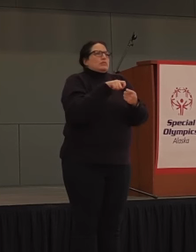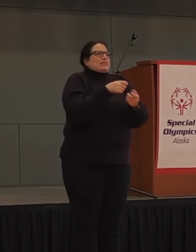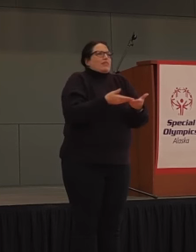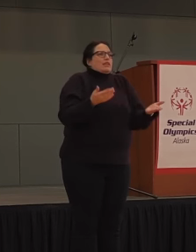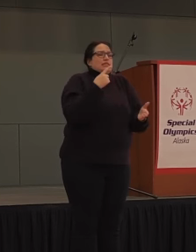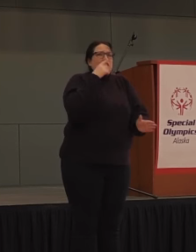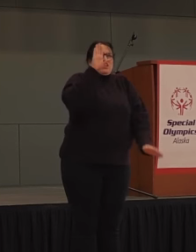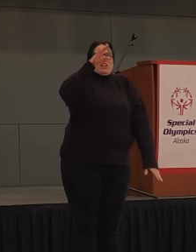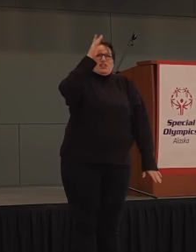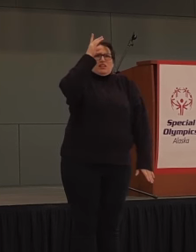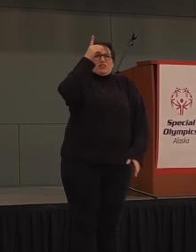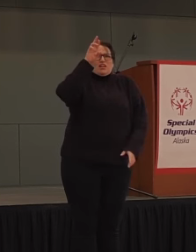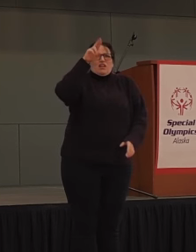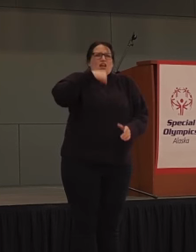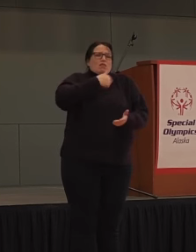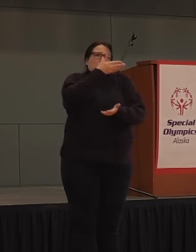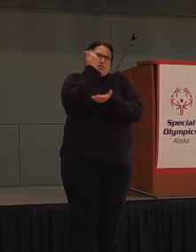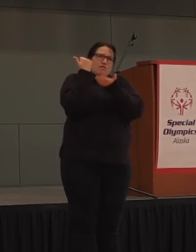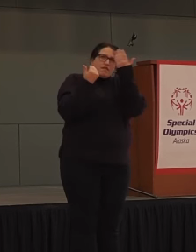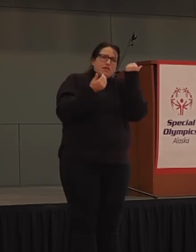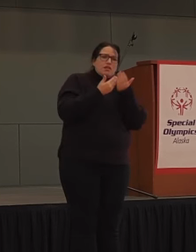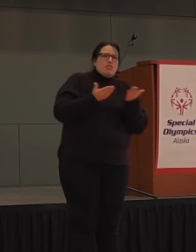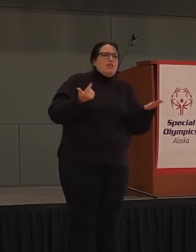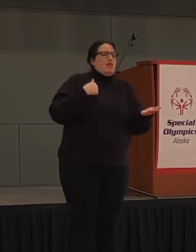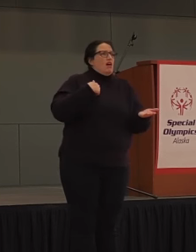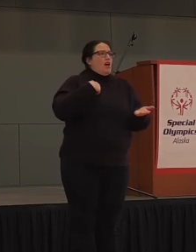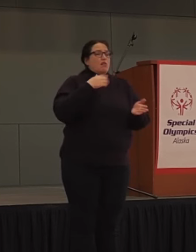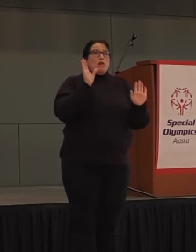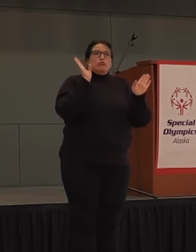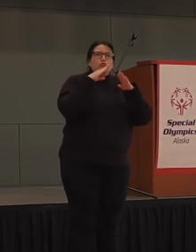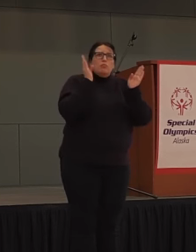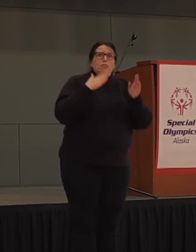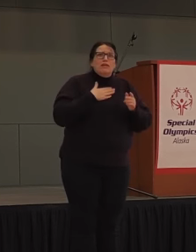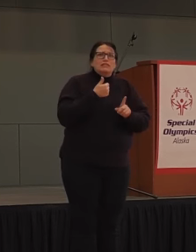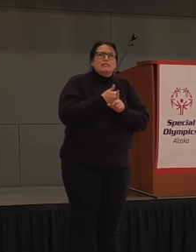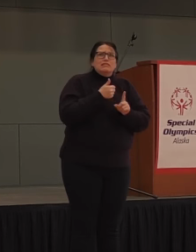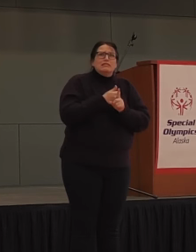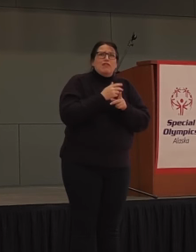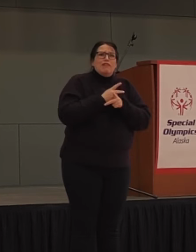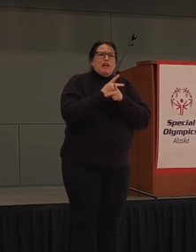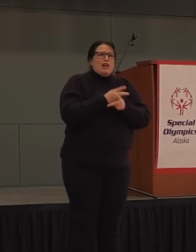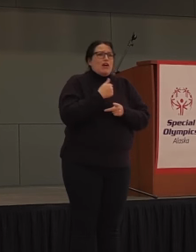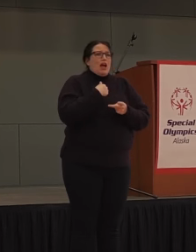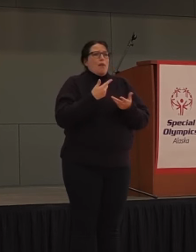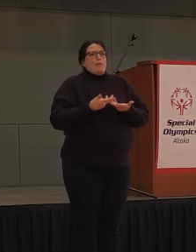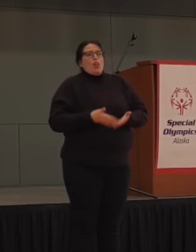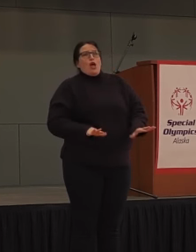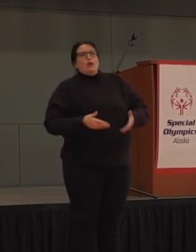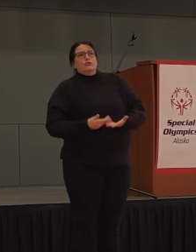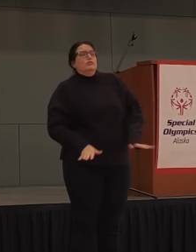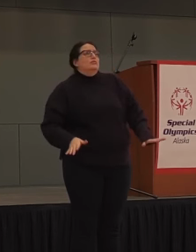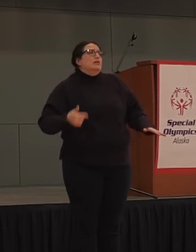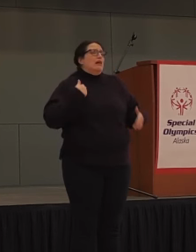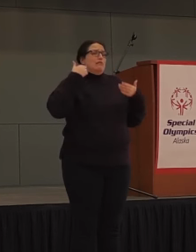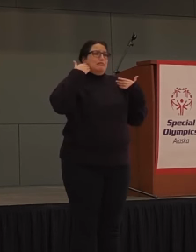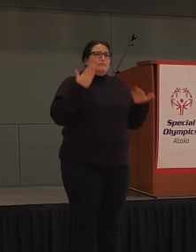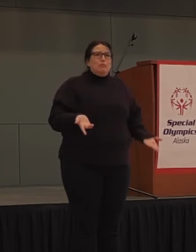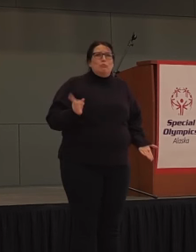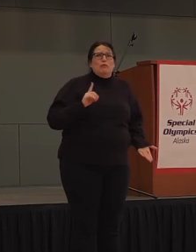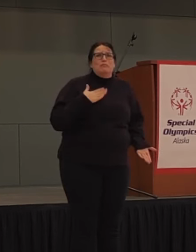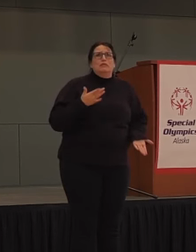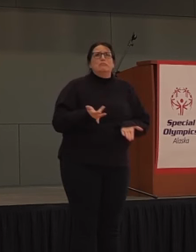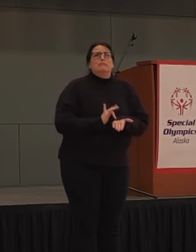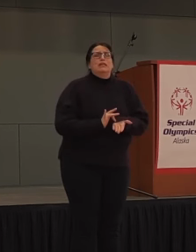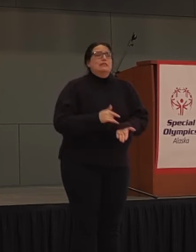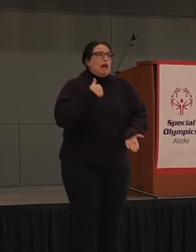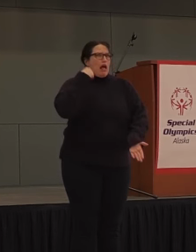things, I'm confused, trouble with self-care, I'm getting lost, I don't know where my medications are, I think